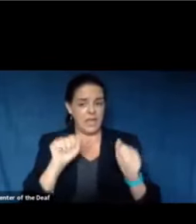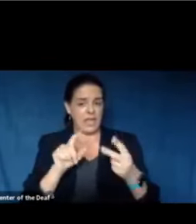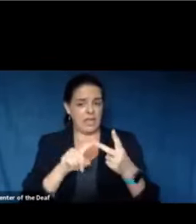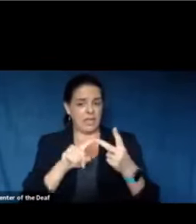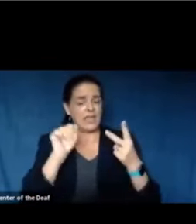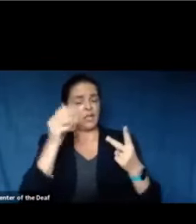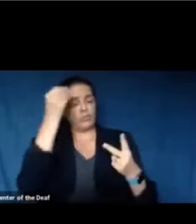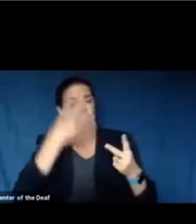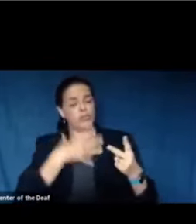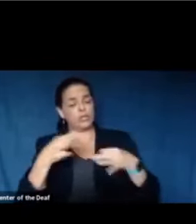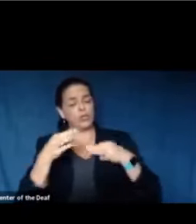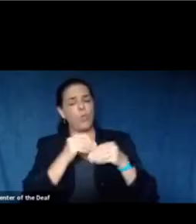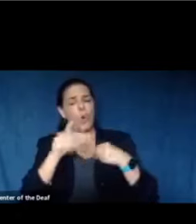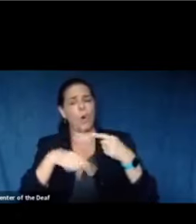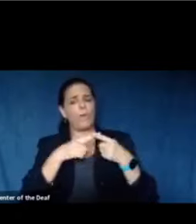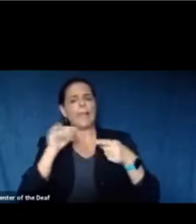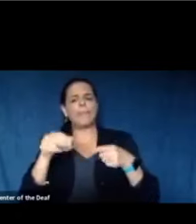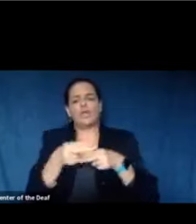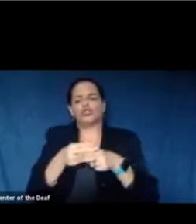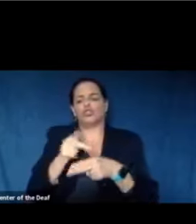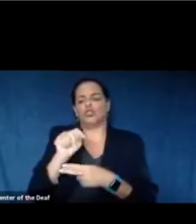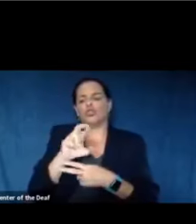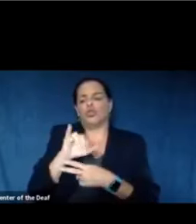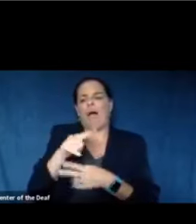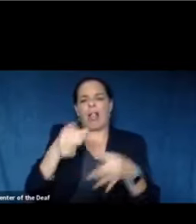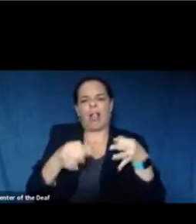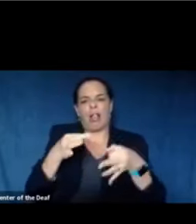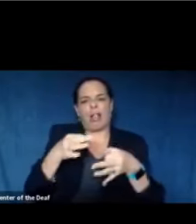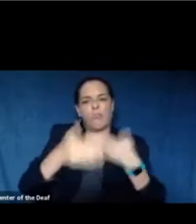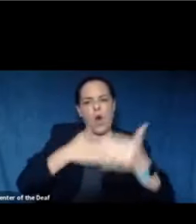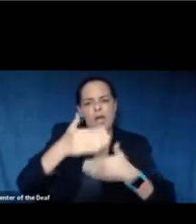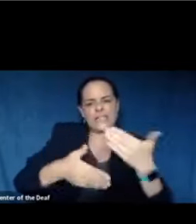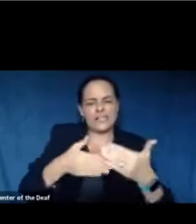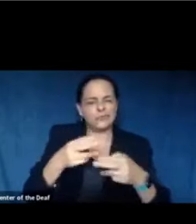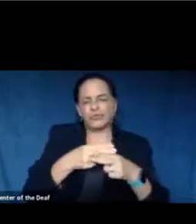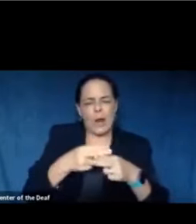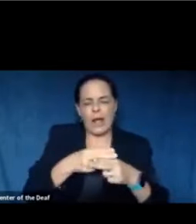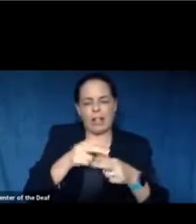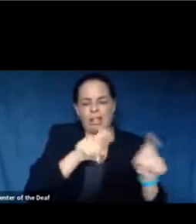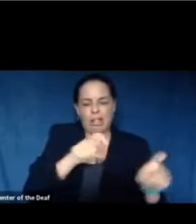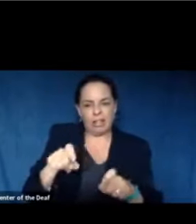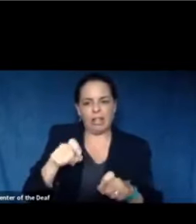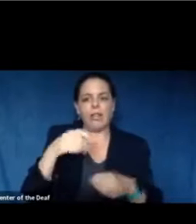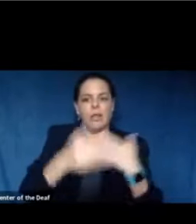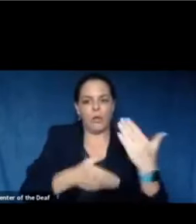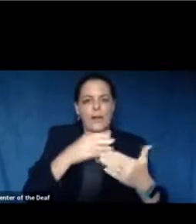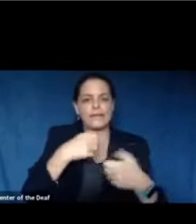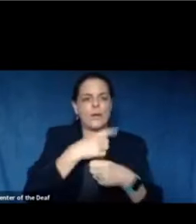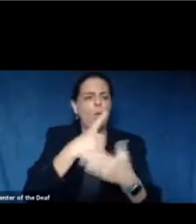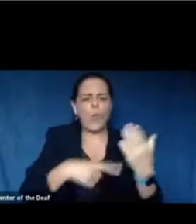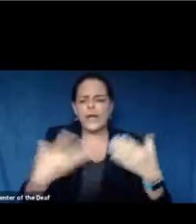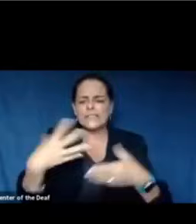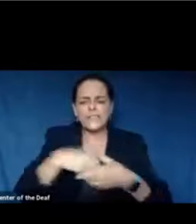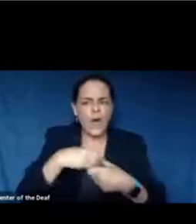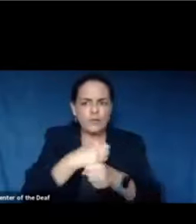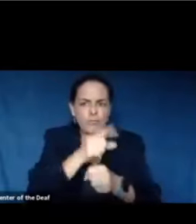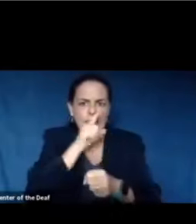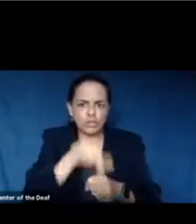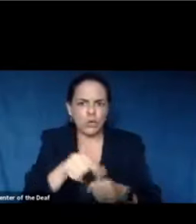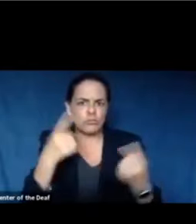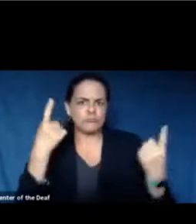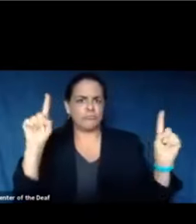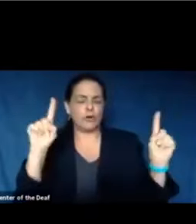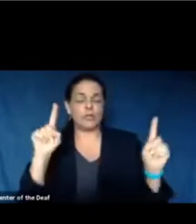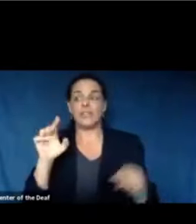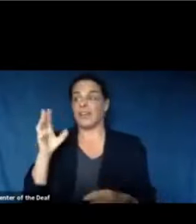tell us more about the trial process and what has gone into ensuring they will be effective? I can't go into detail on that.